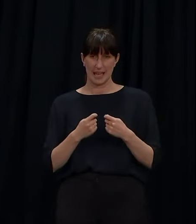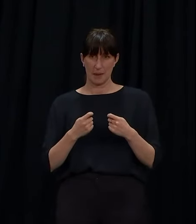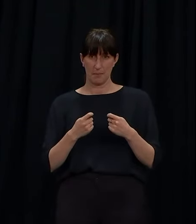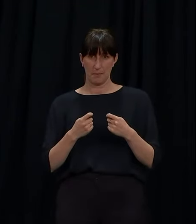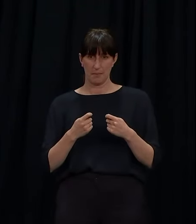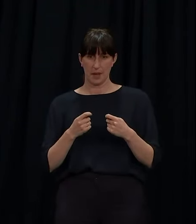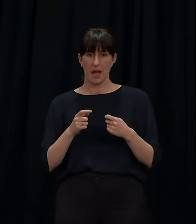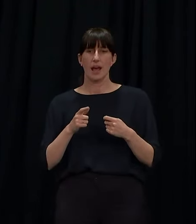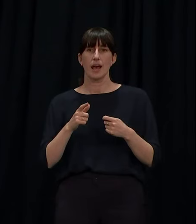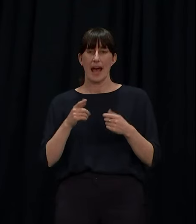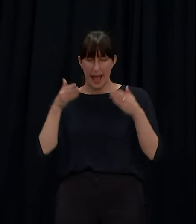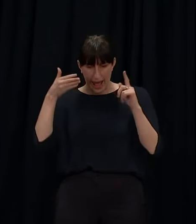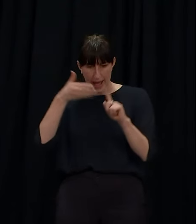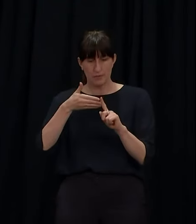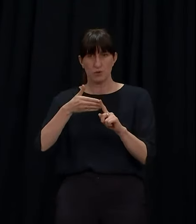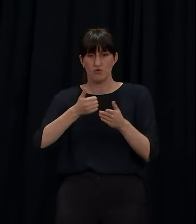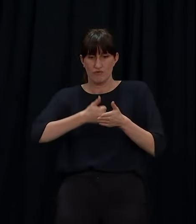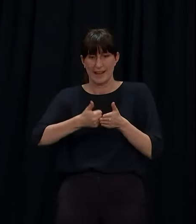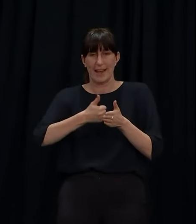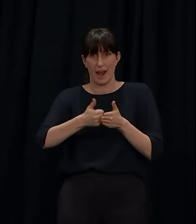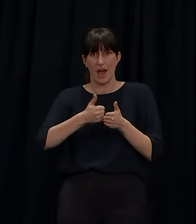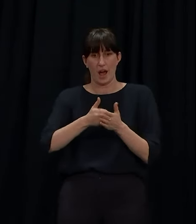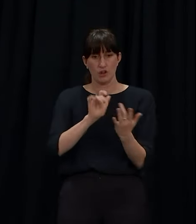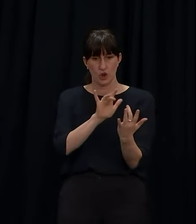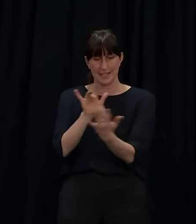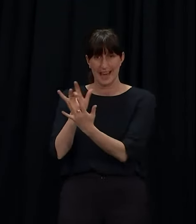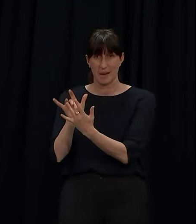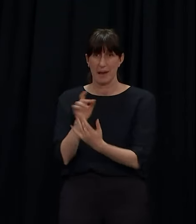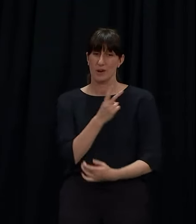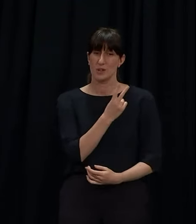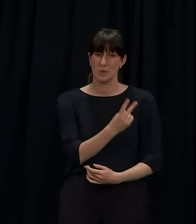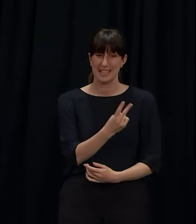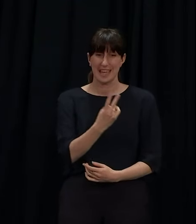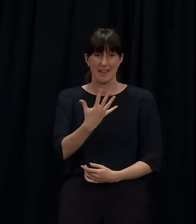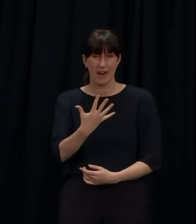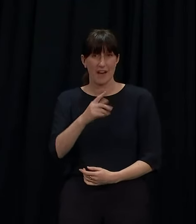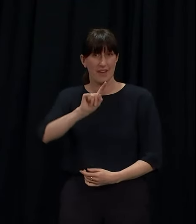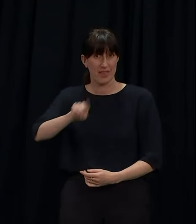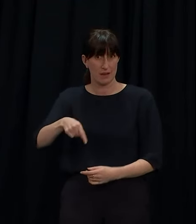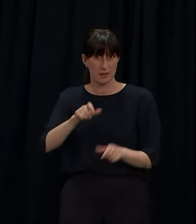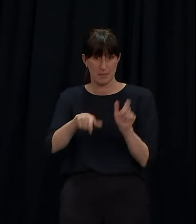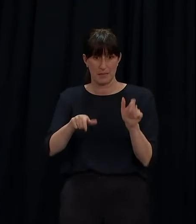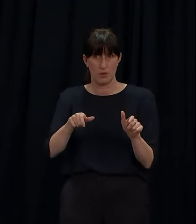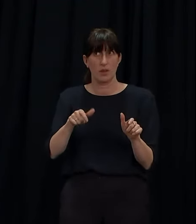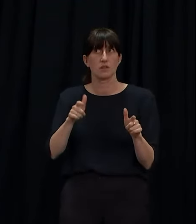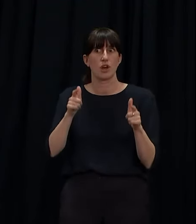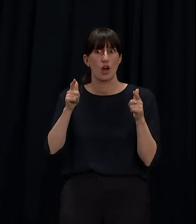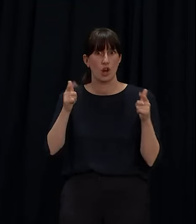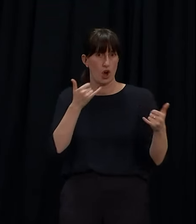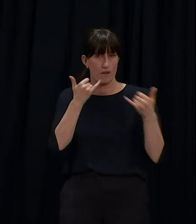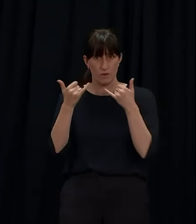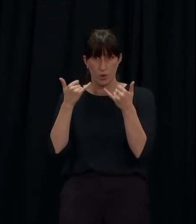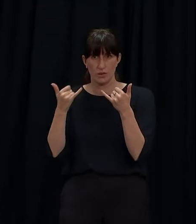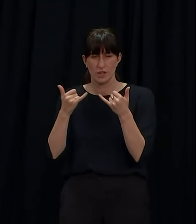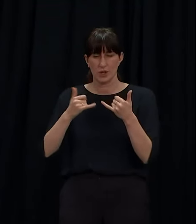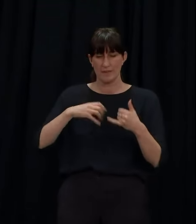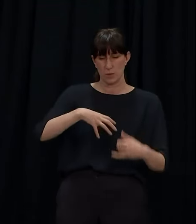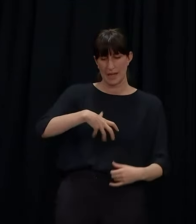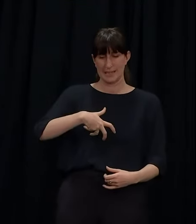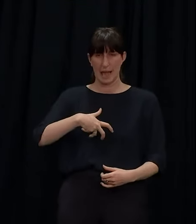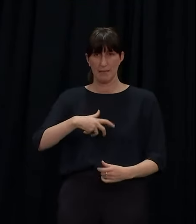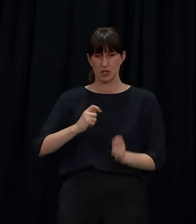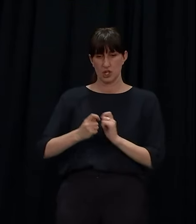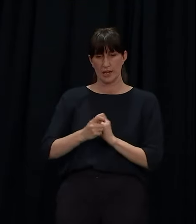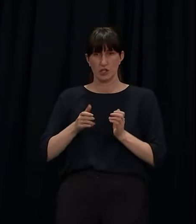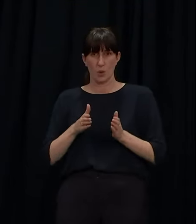maintain regular contact with 25,000 people across multiple days. That's a lot of calls, so they are adapting what they're doing. So